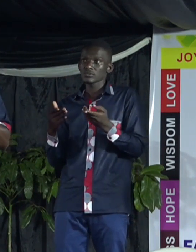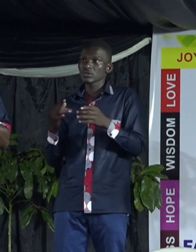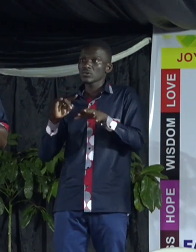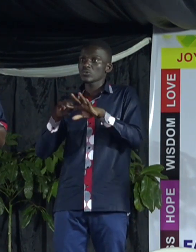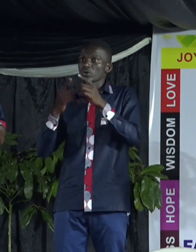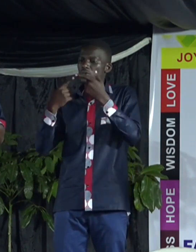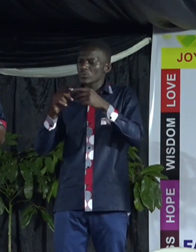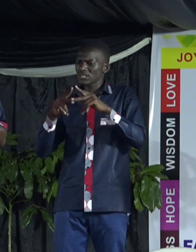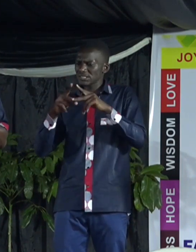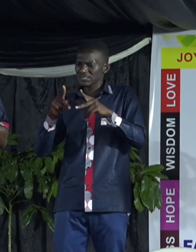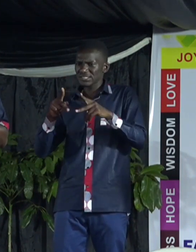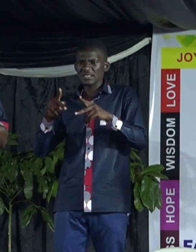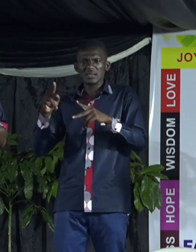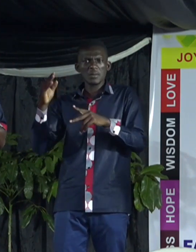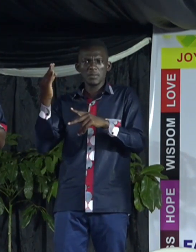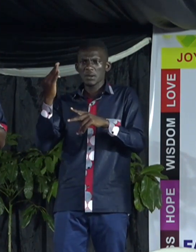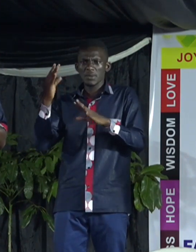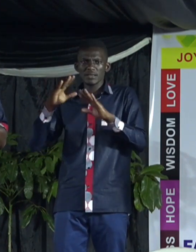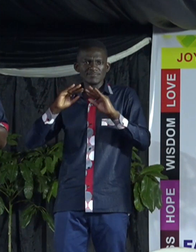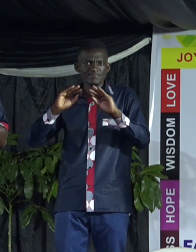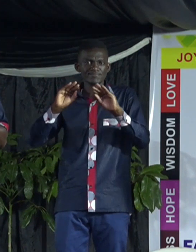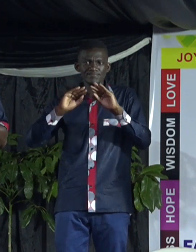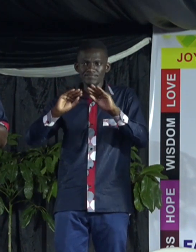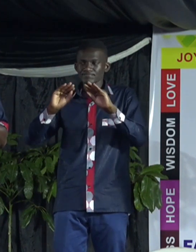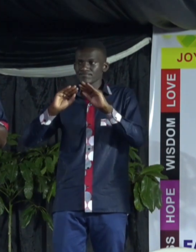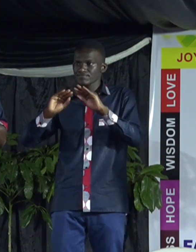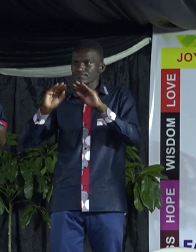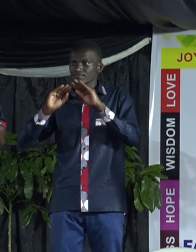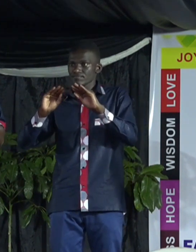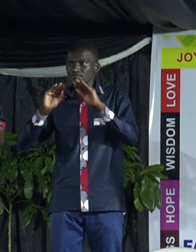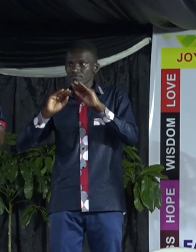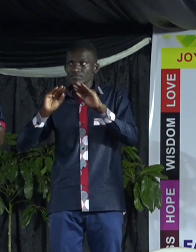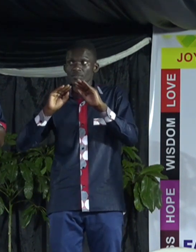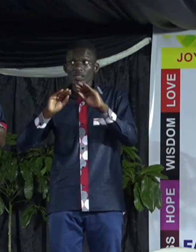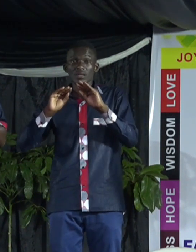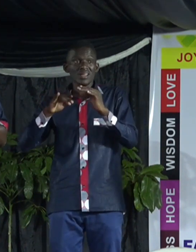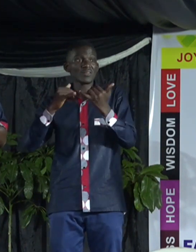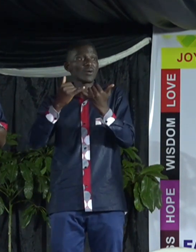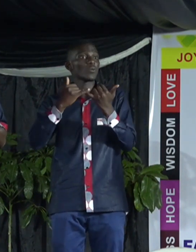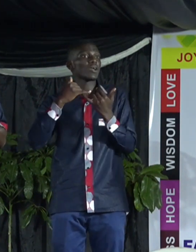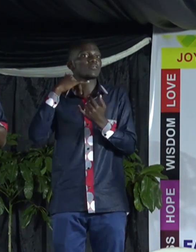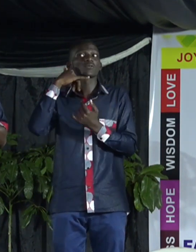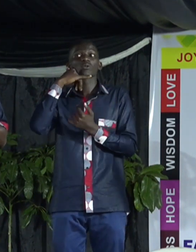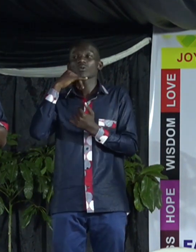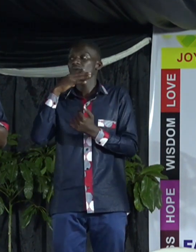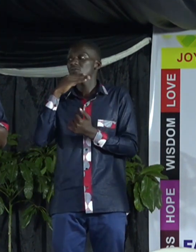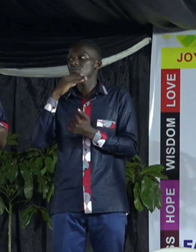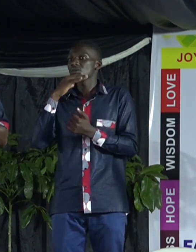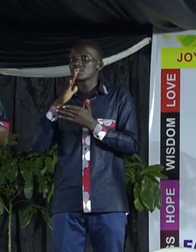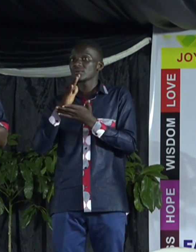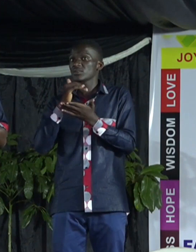Betuta andiko traininga. When we started training, mchalawe ya mkubire simu. It is his